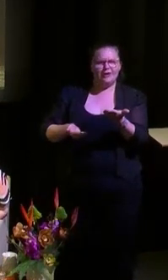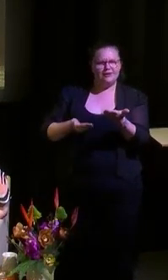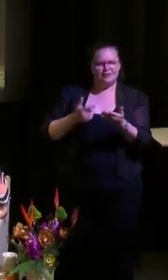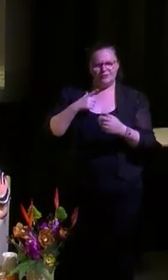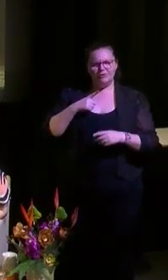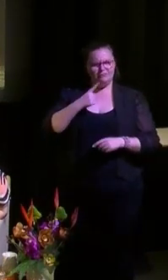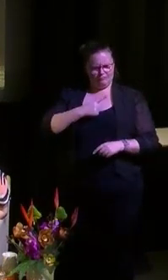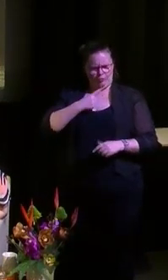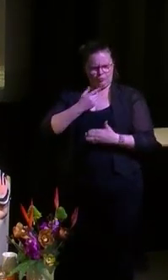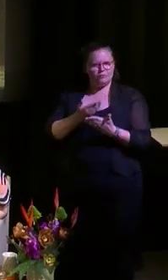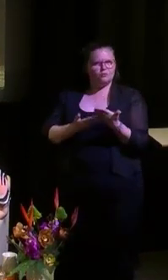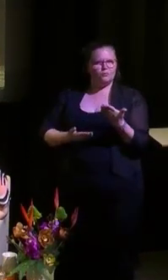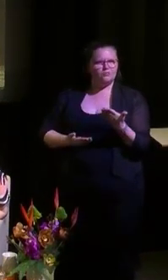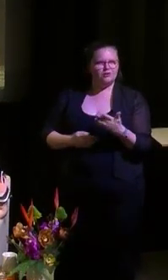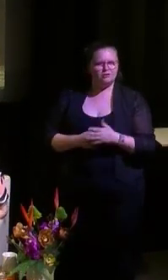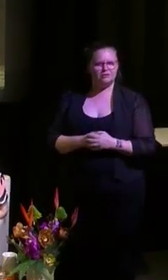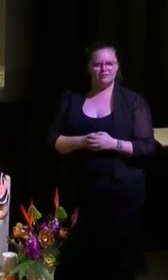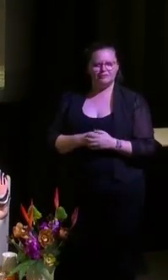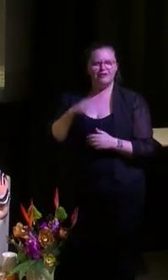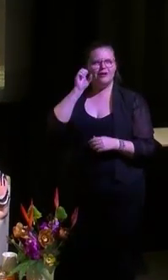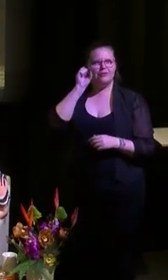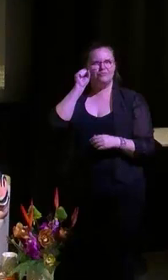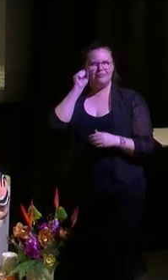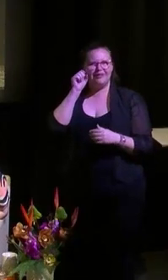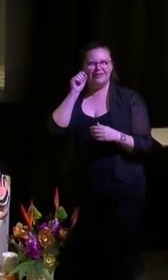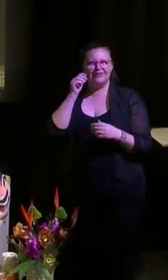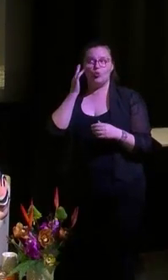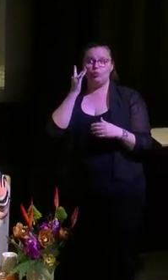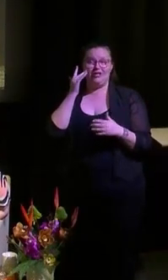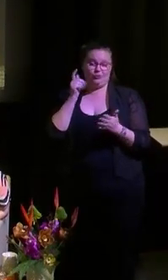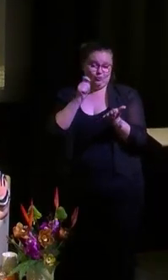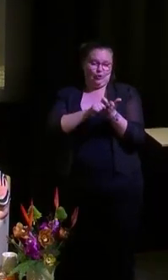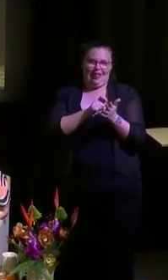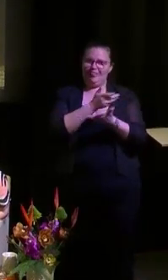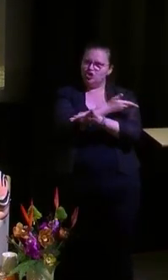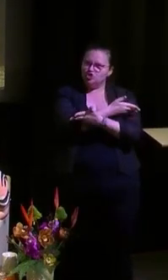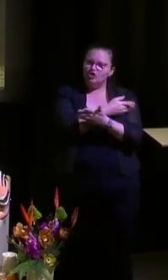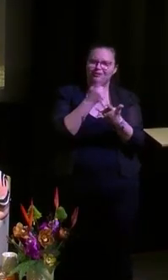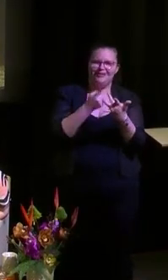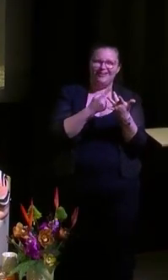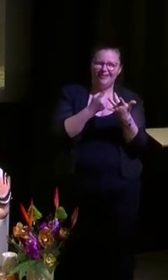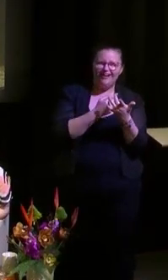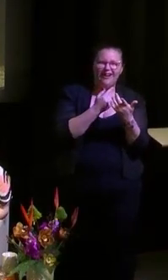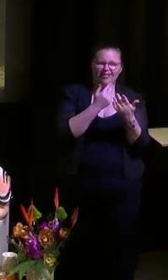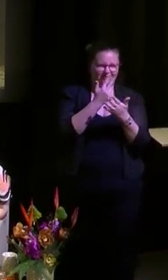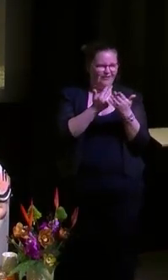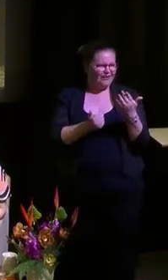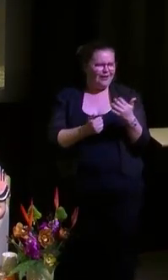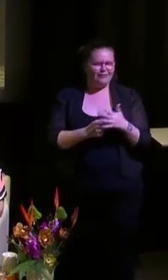personal. And I remember, like, being with you on the day that you donated the shirts and some other pieces, and it's hard